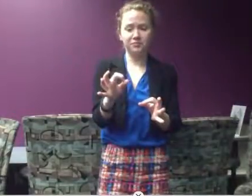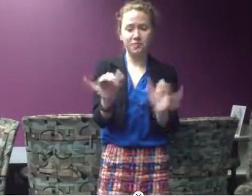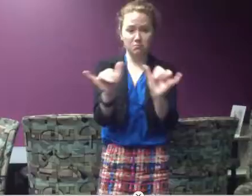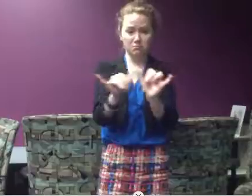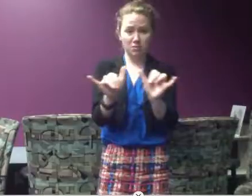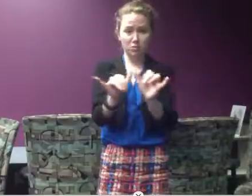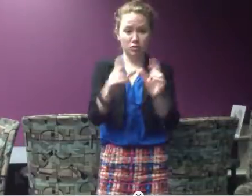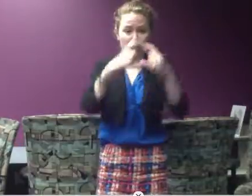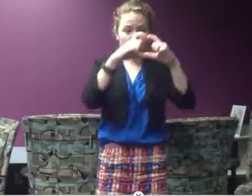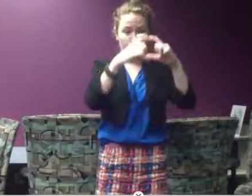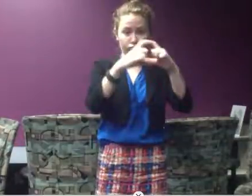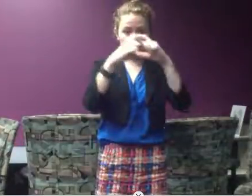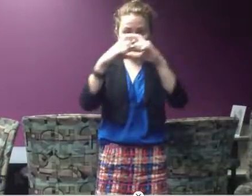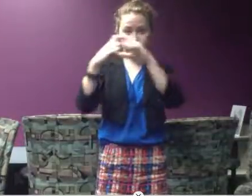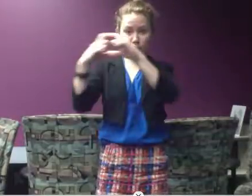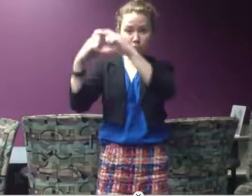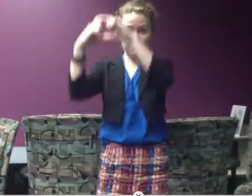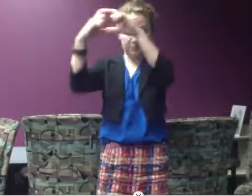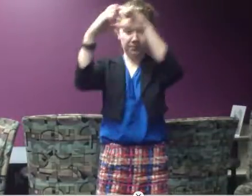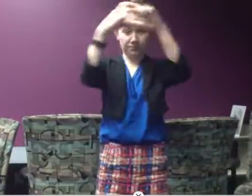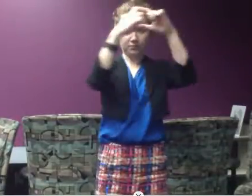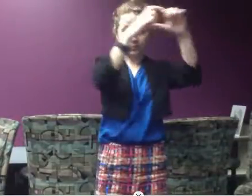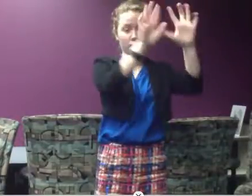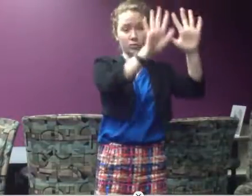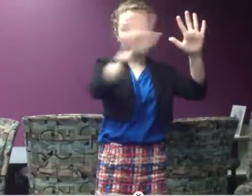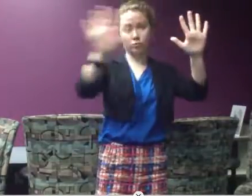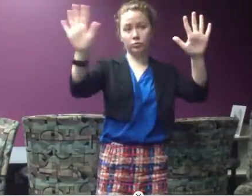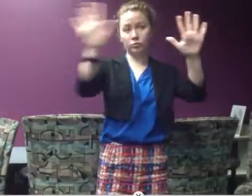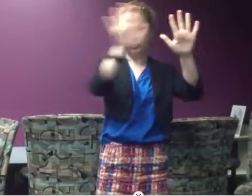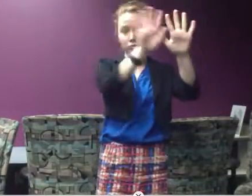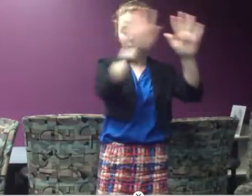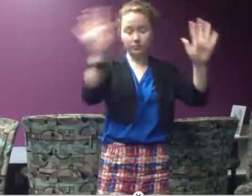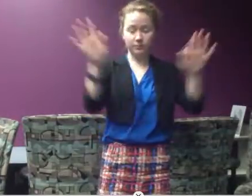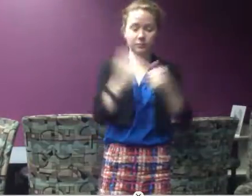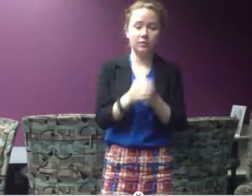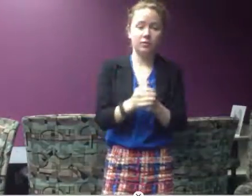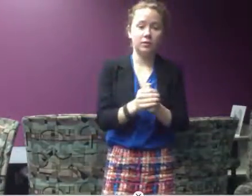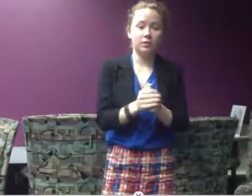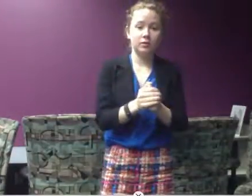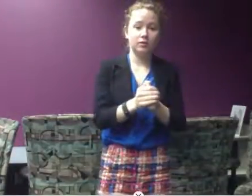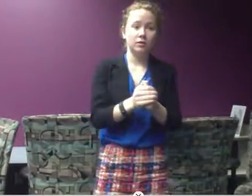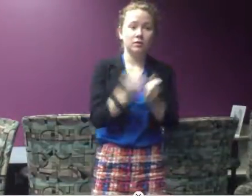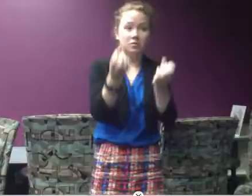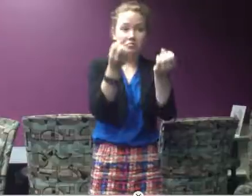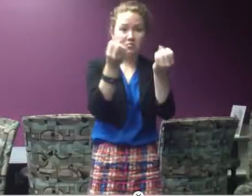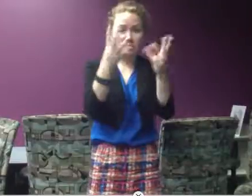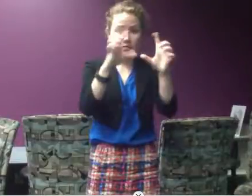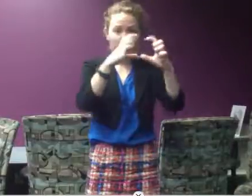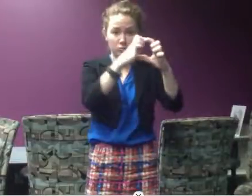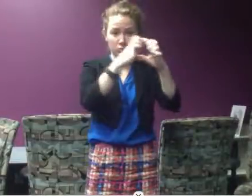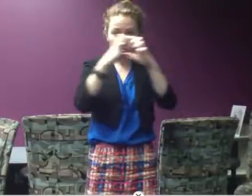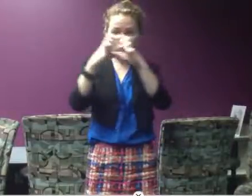So same with the segments, you need to decide the measurement of the cube